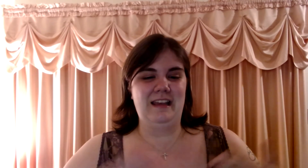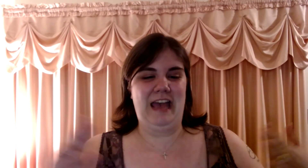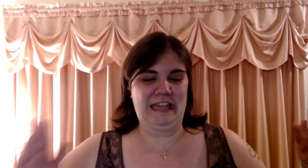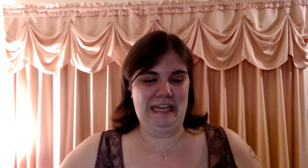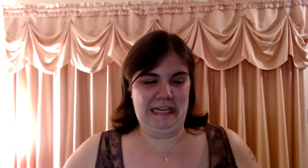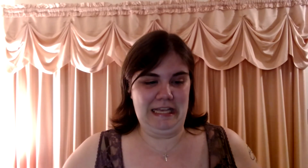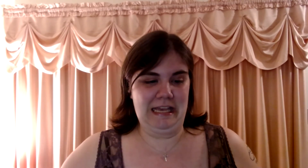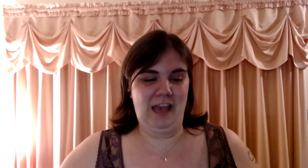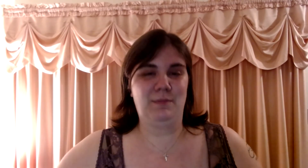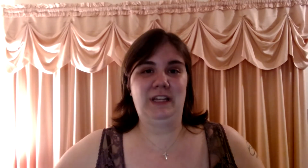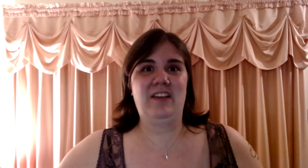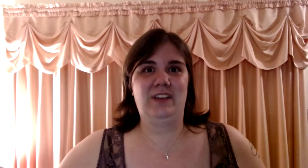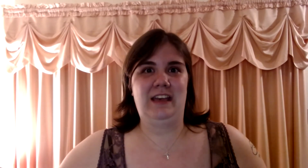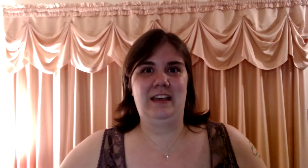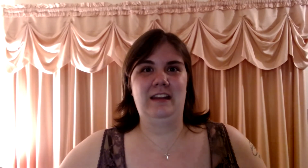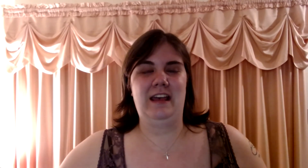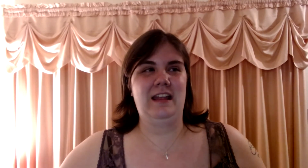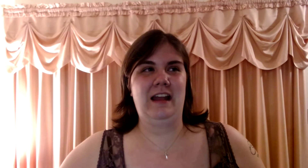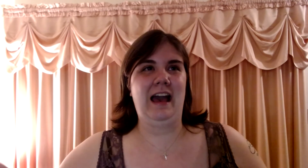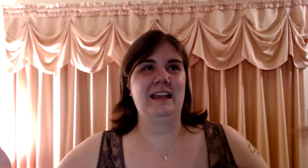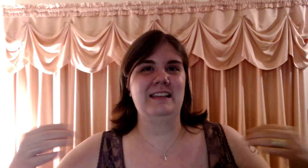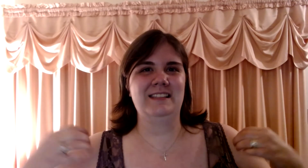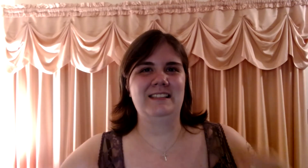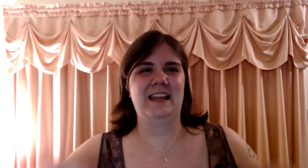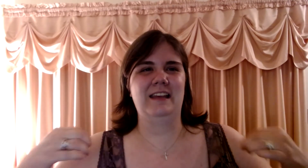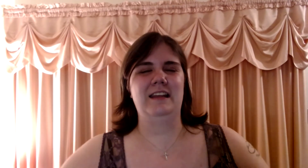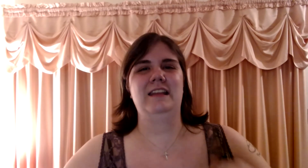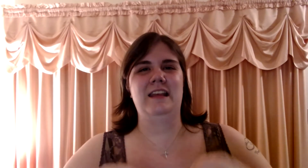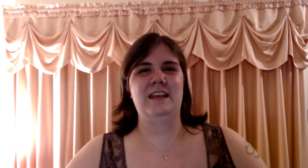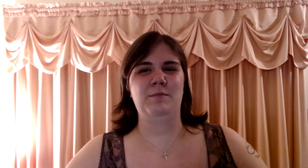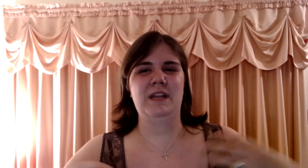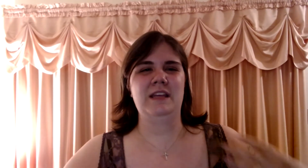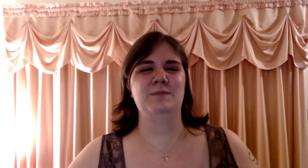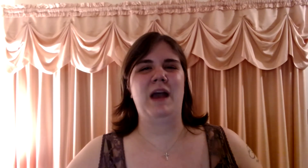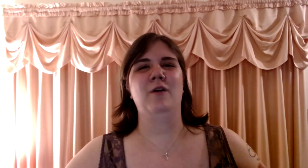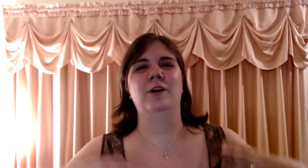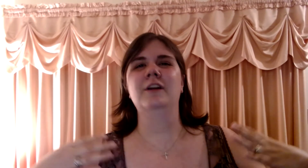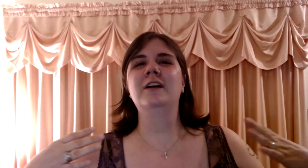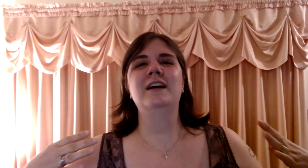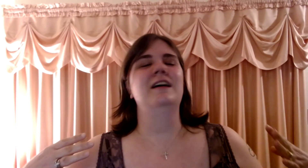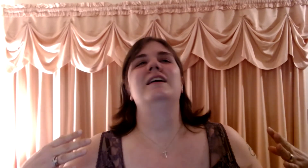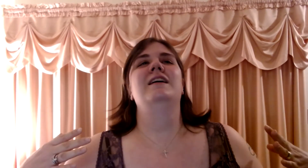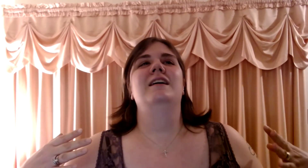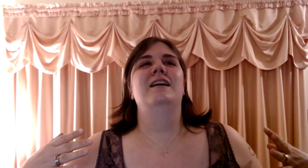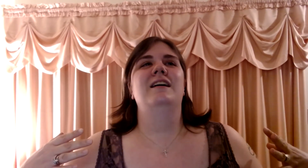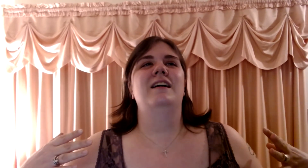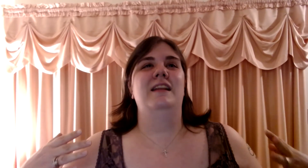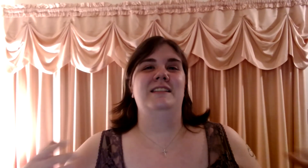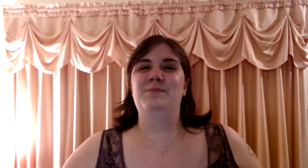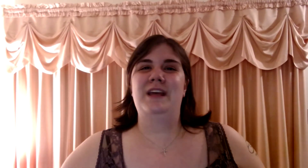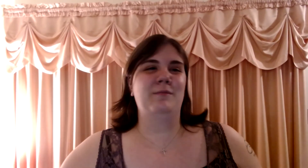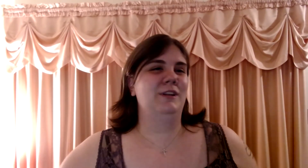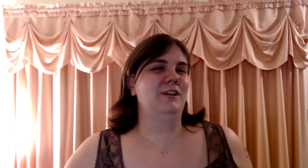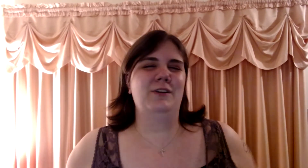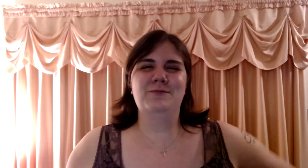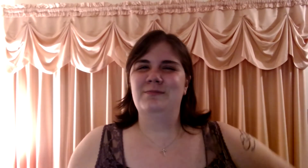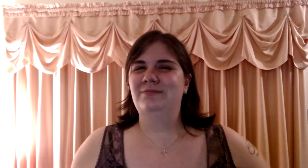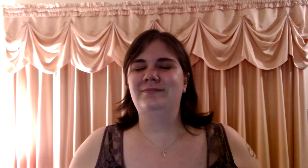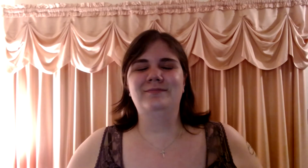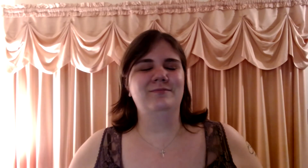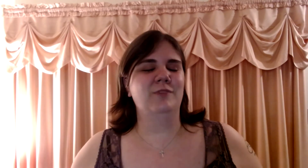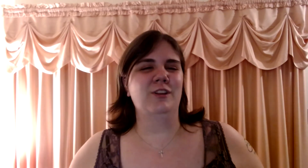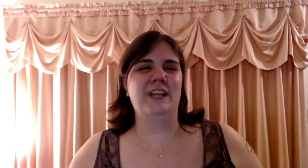died, and then he came alive again, and I can stand in him and his power, and someday I'm going to go